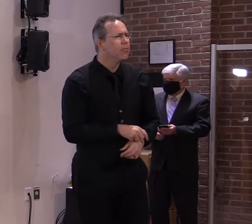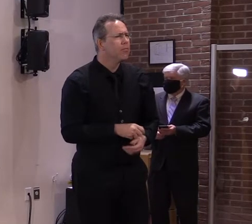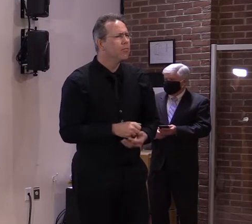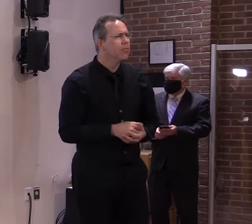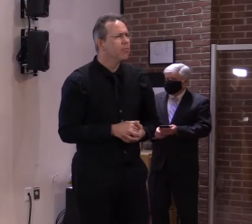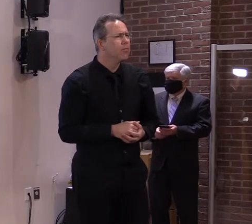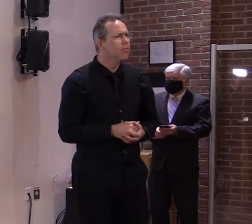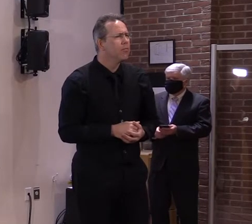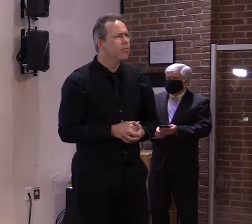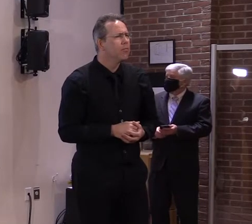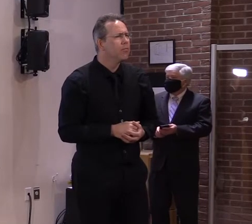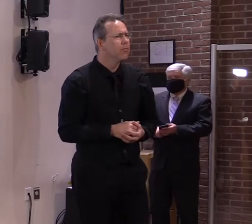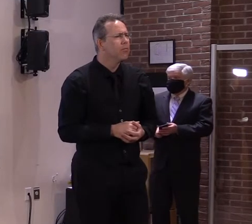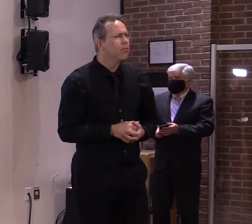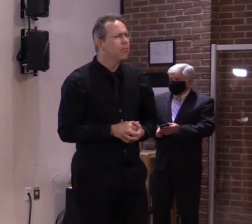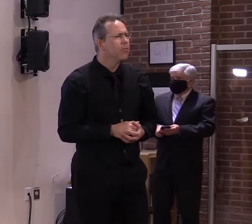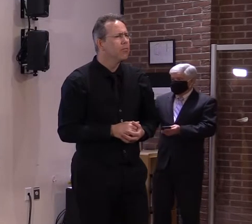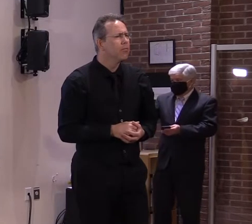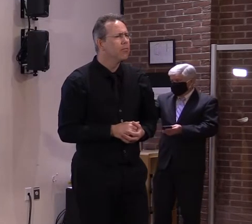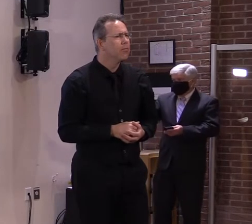and the VA programs?